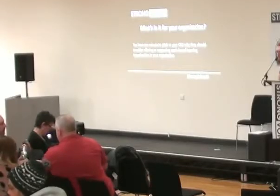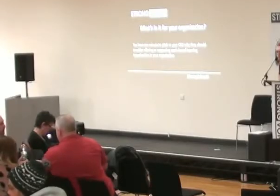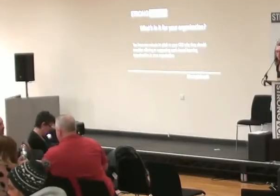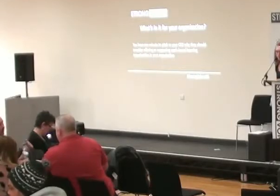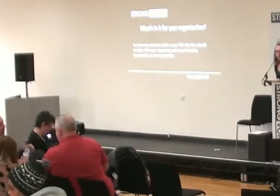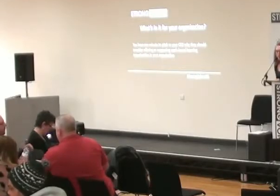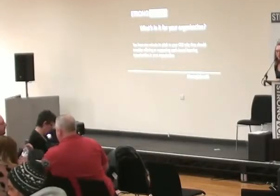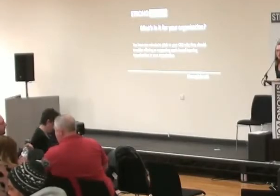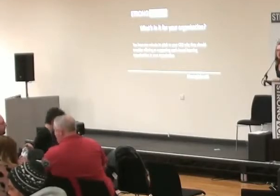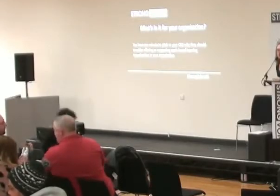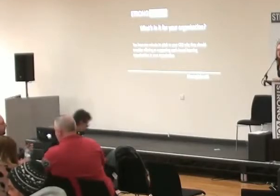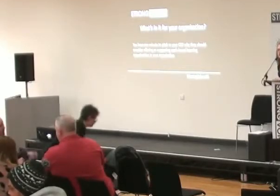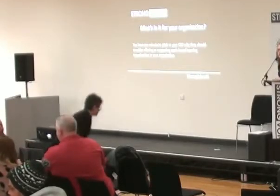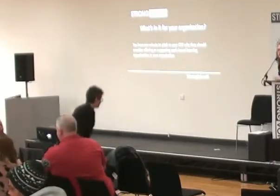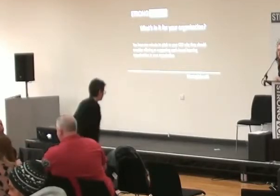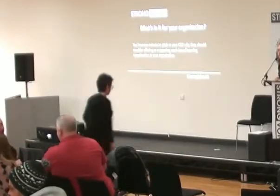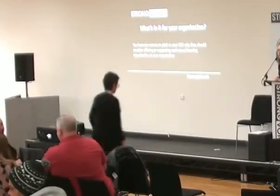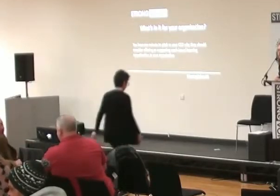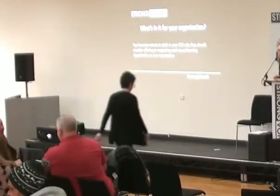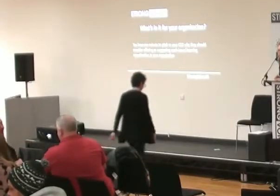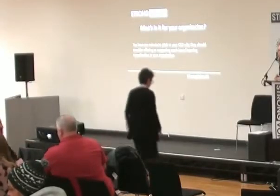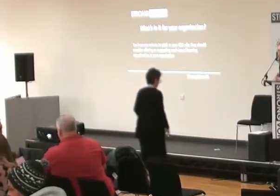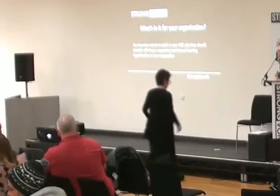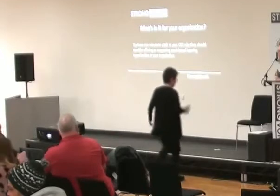So just 1 minute left for those.